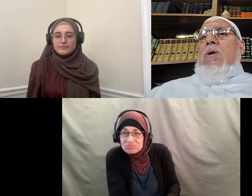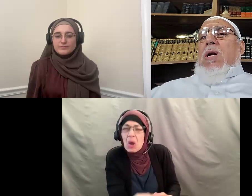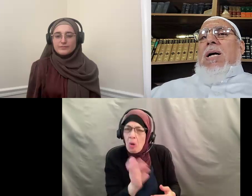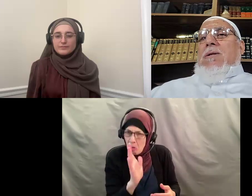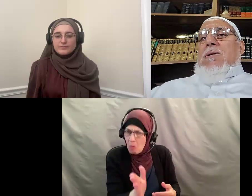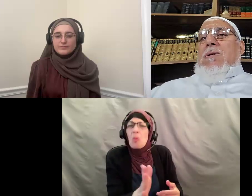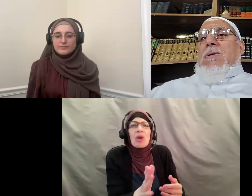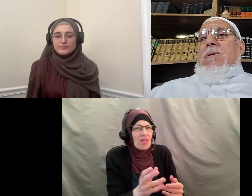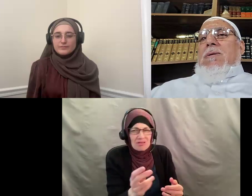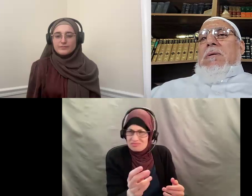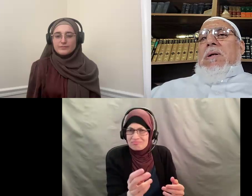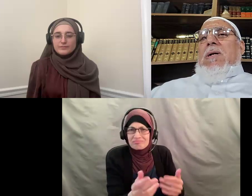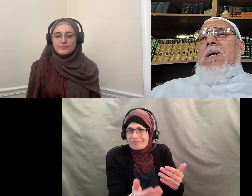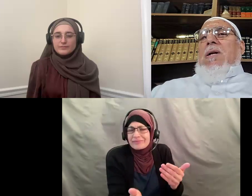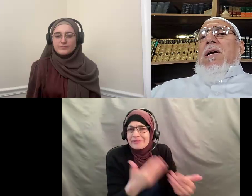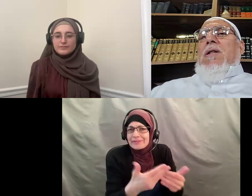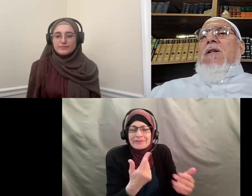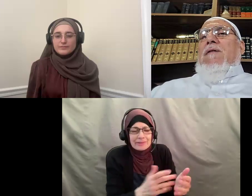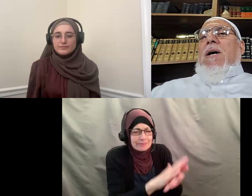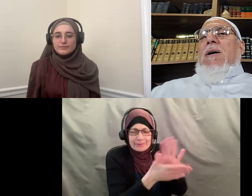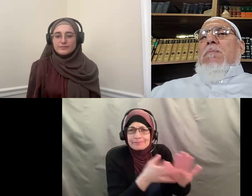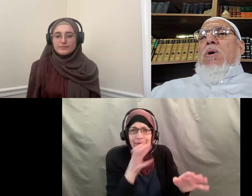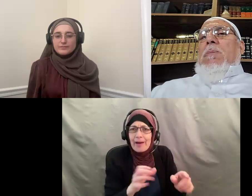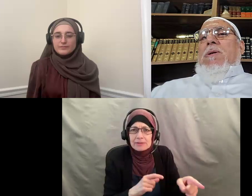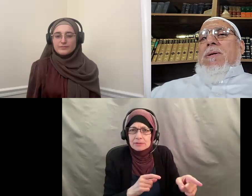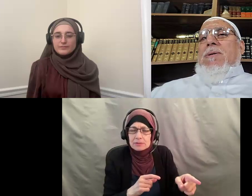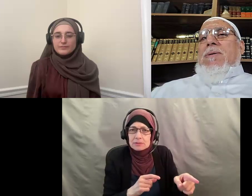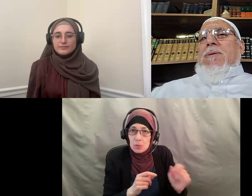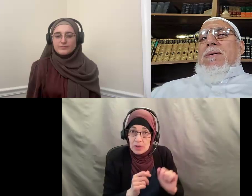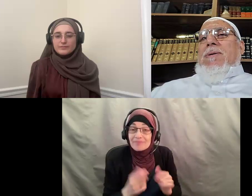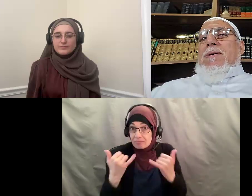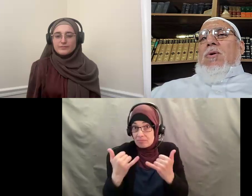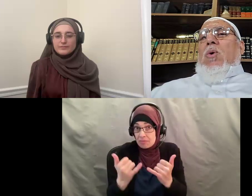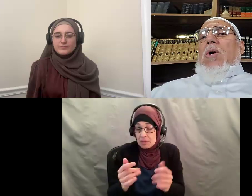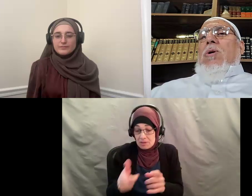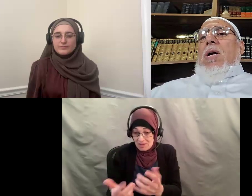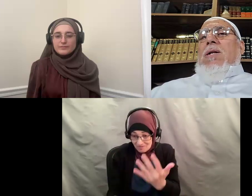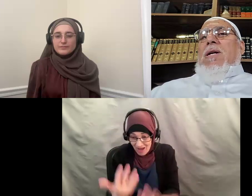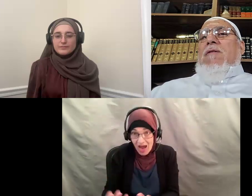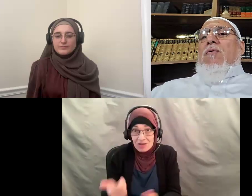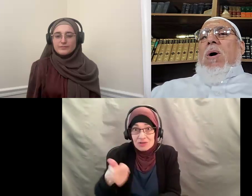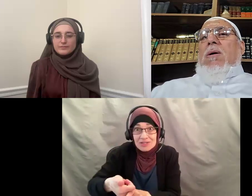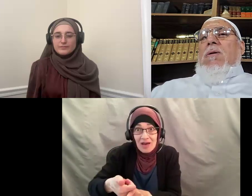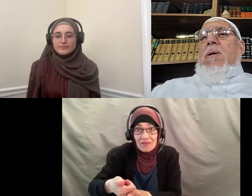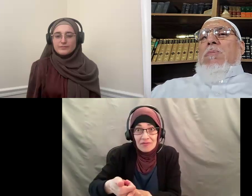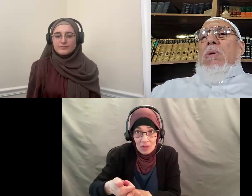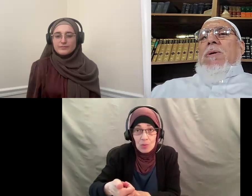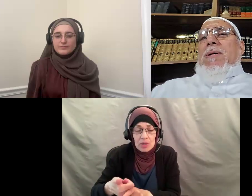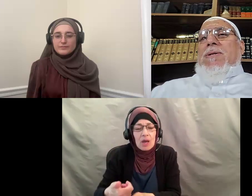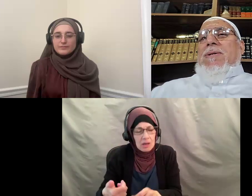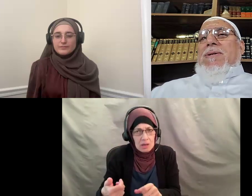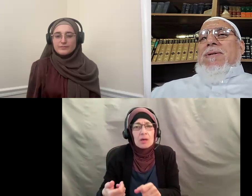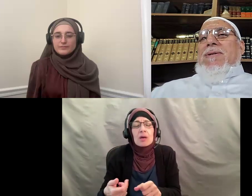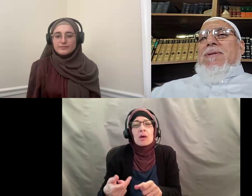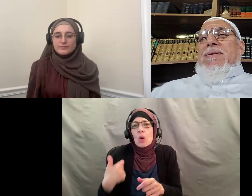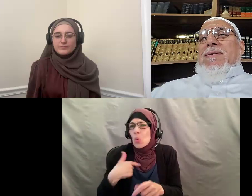We could not create the fire properties. We could not give water the